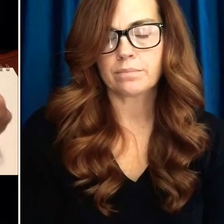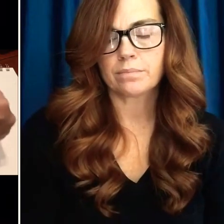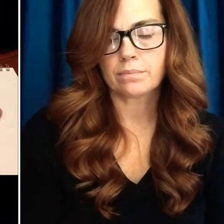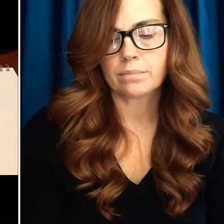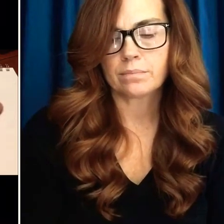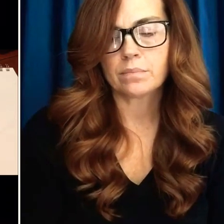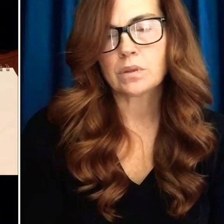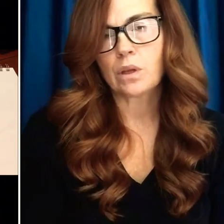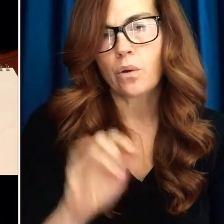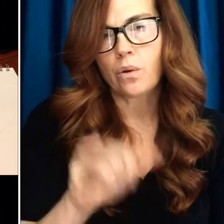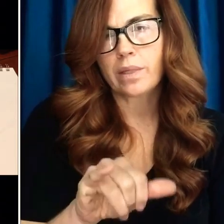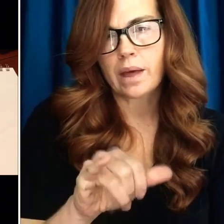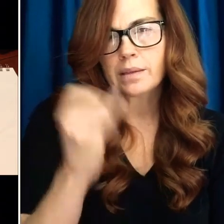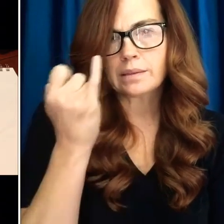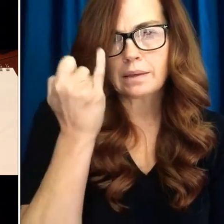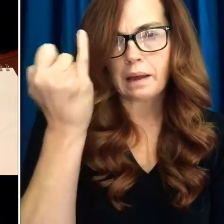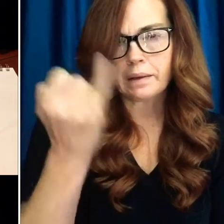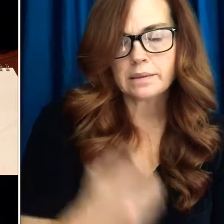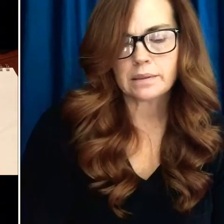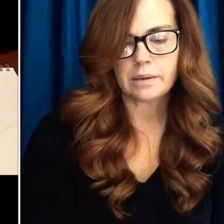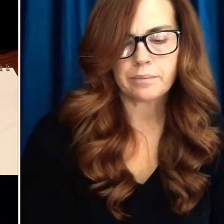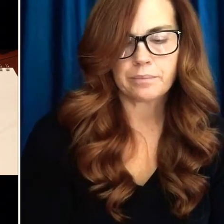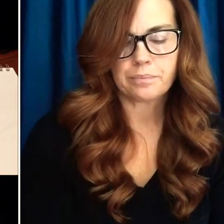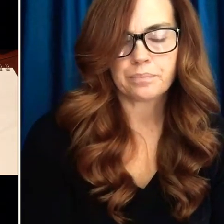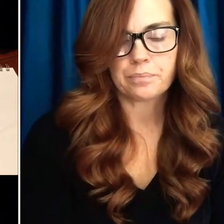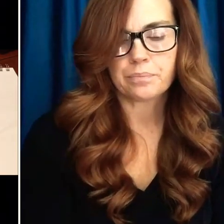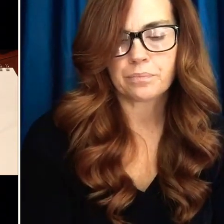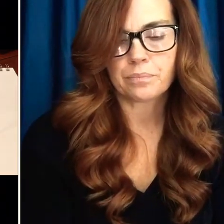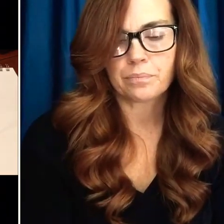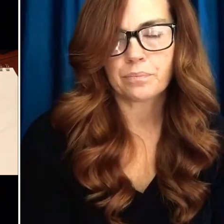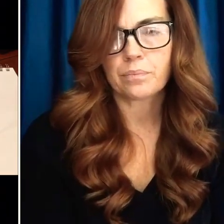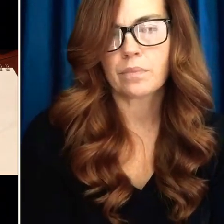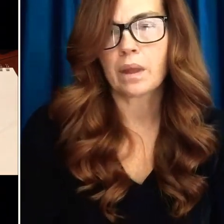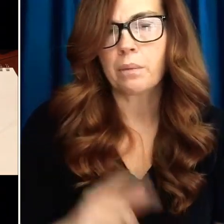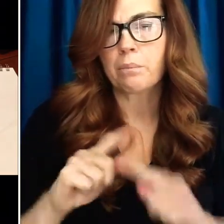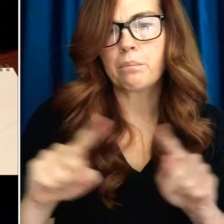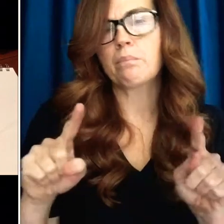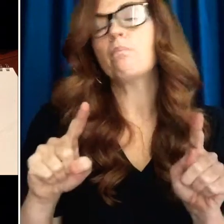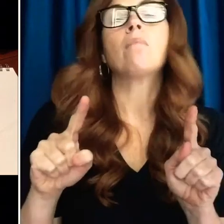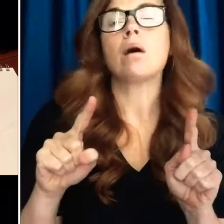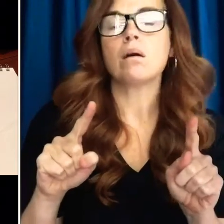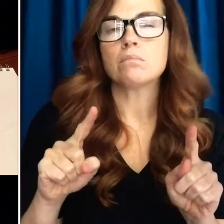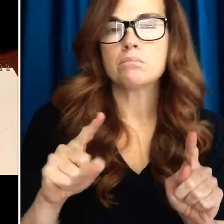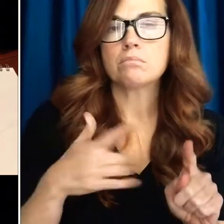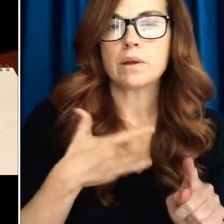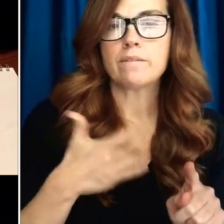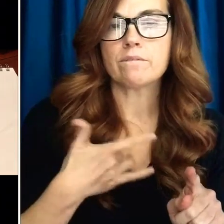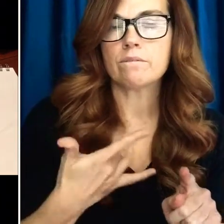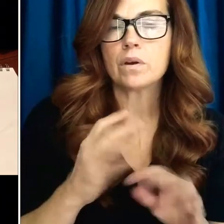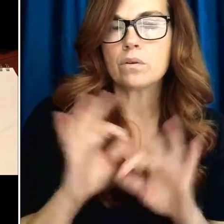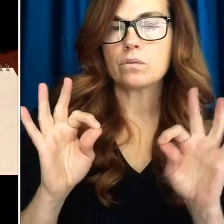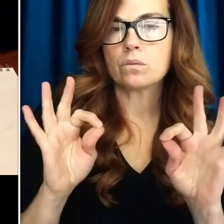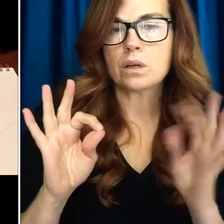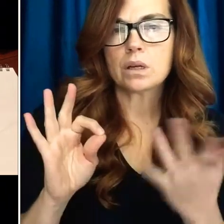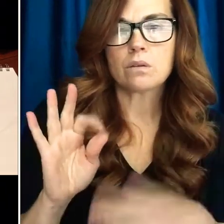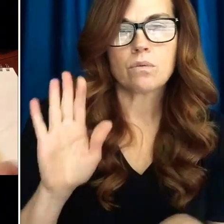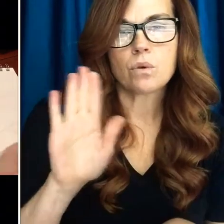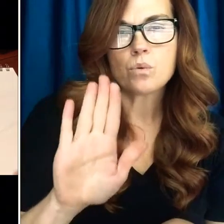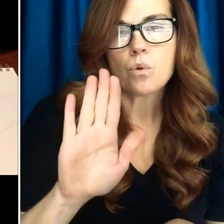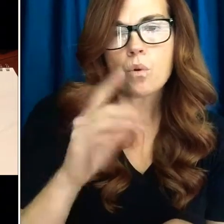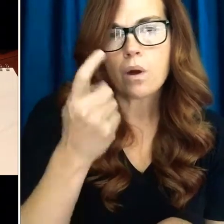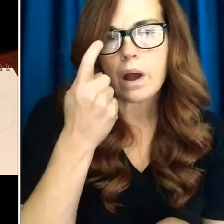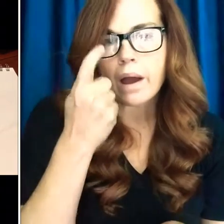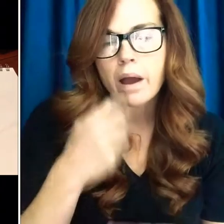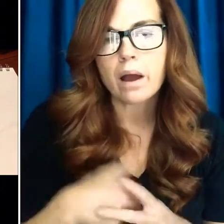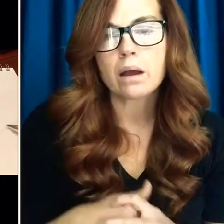this. This is close to my eye anyway. Like I said, please feel free to draw your own